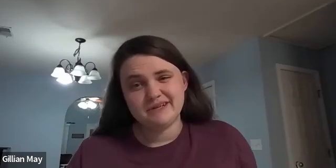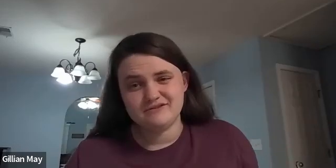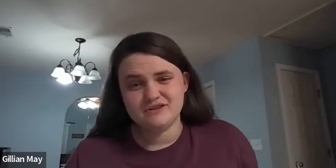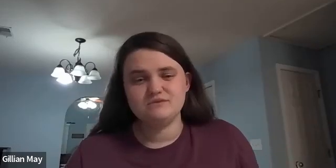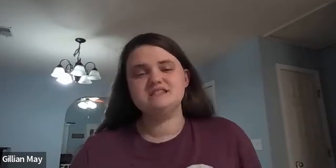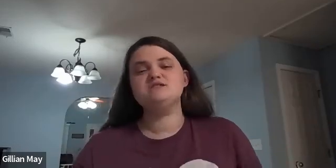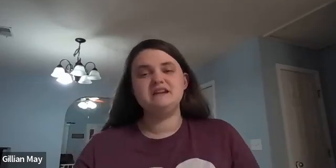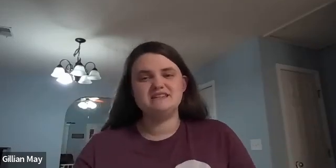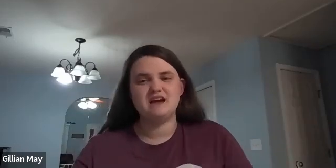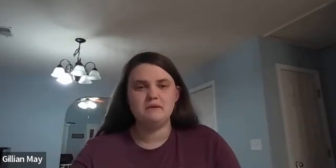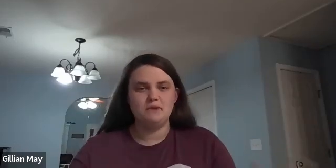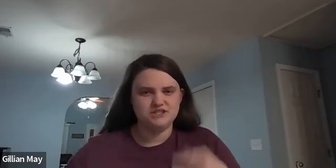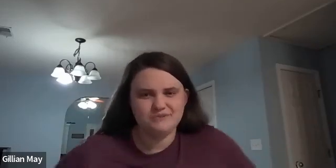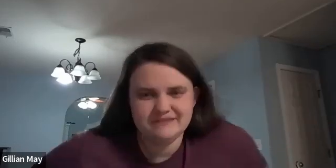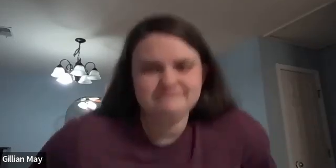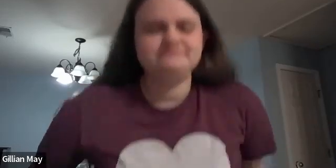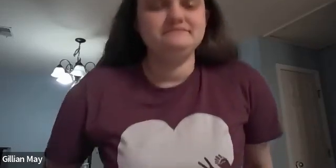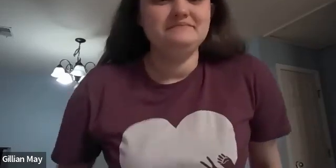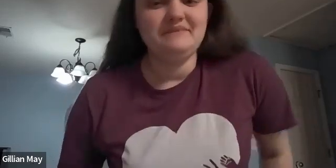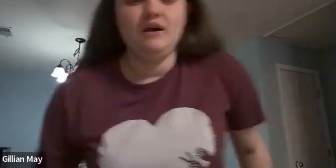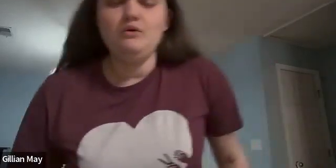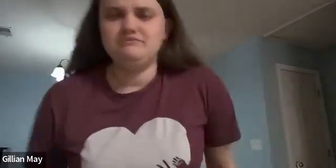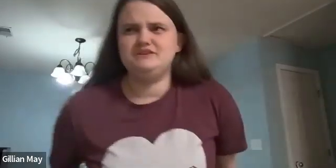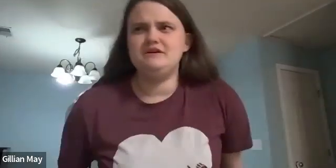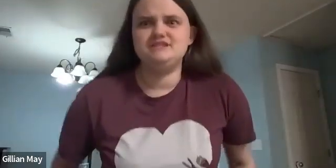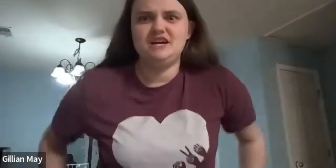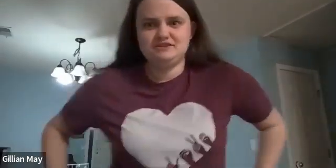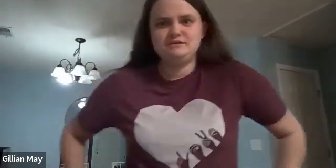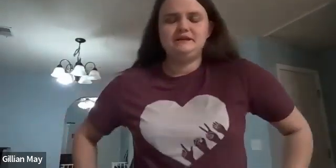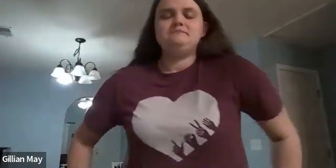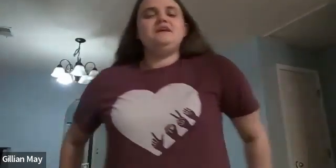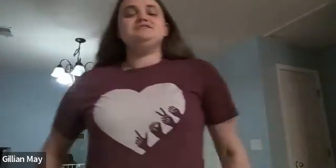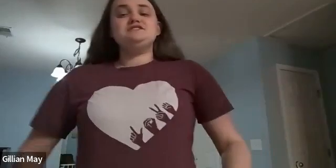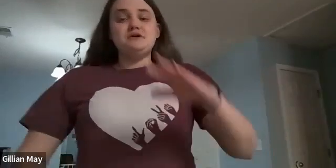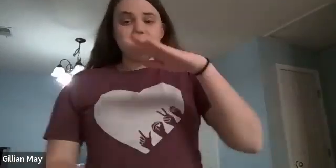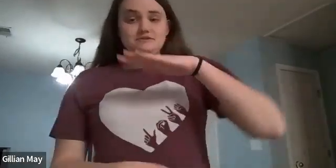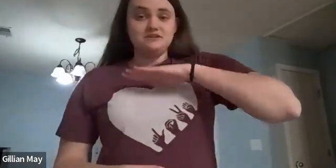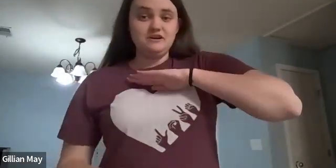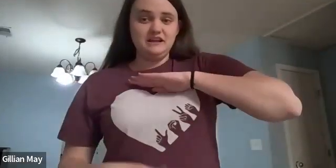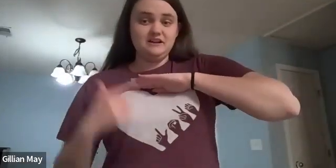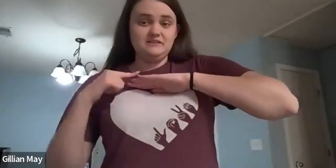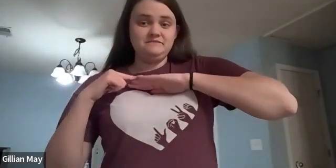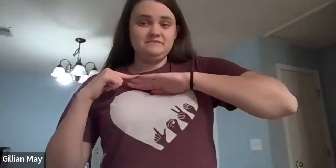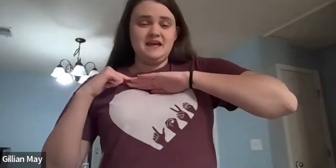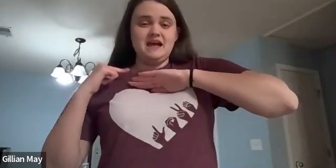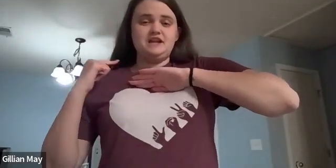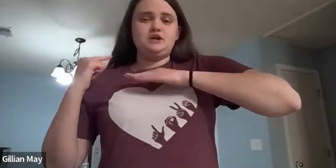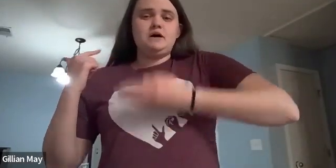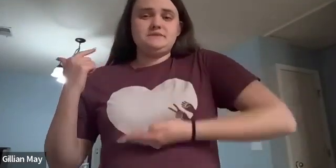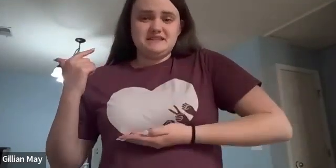again for this one because this one is kind of a motion one. Oh, sorry, this chair is squeaky. So you start here and you go